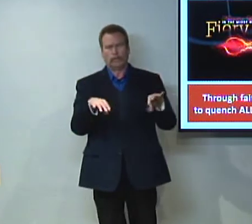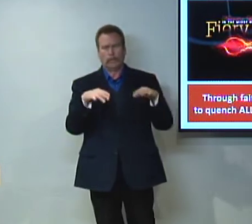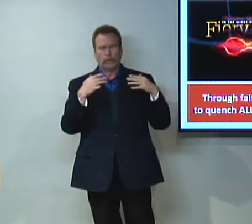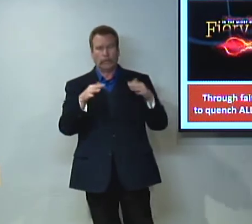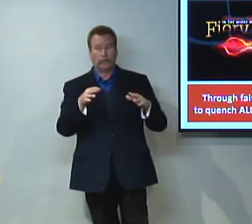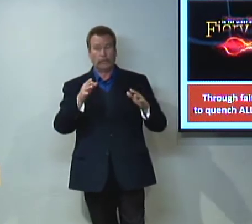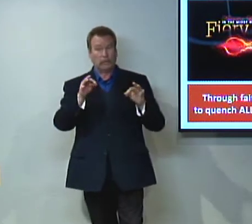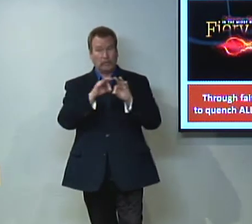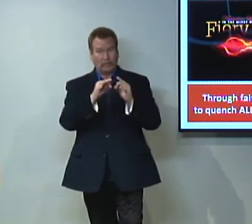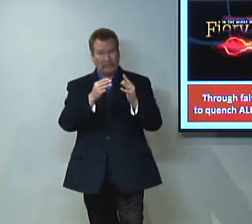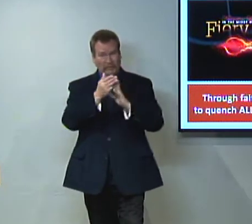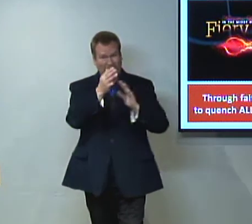God.